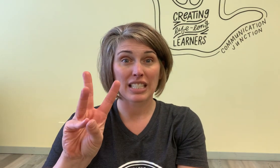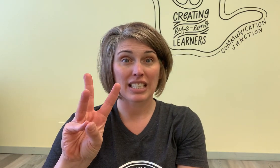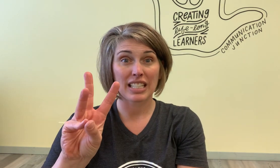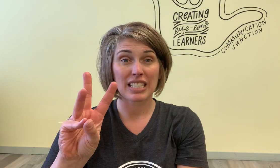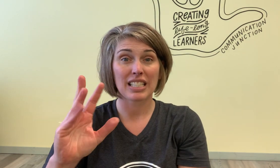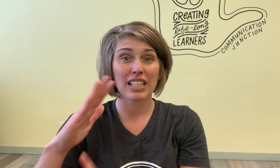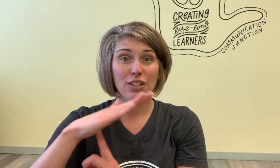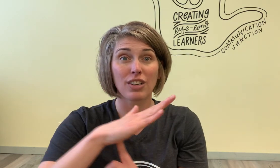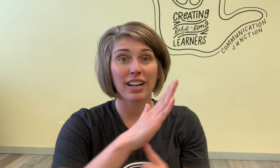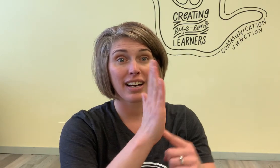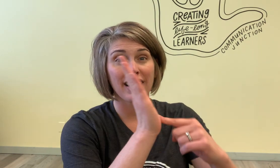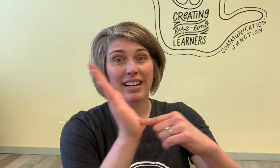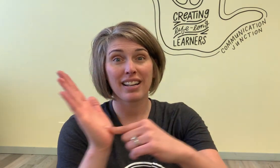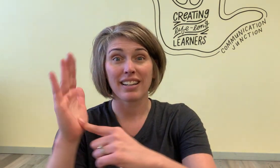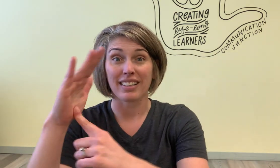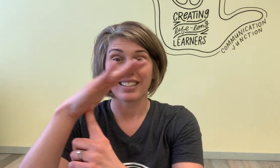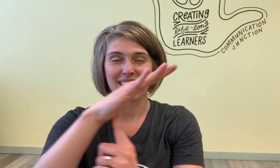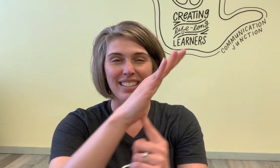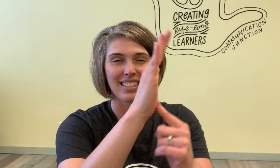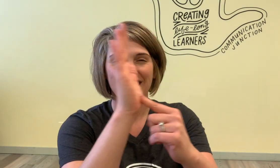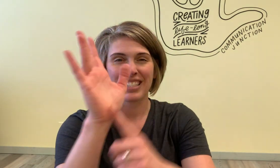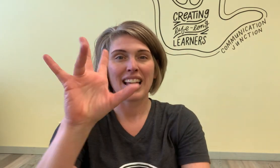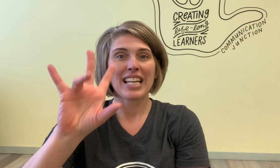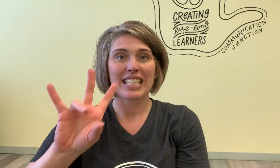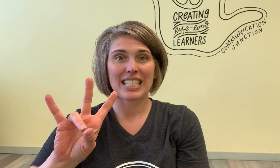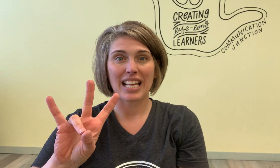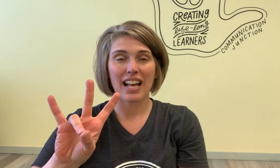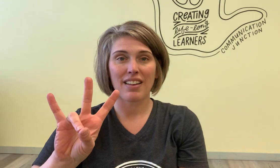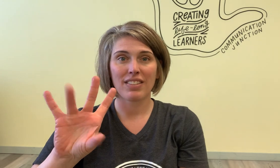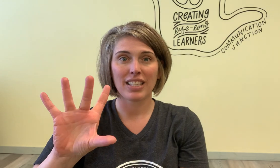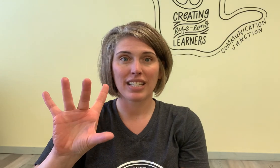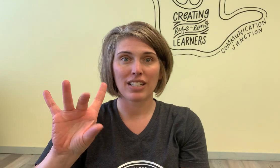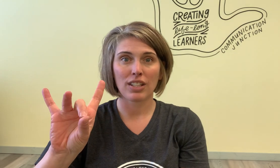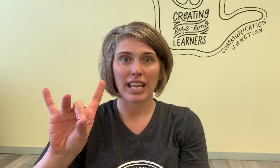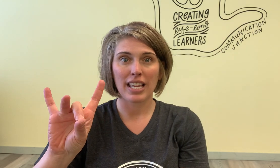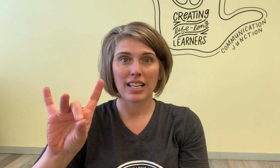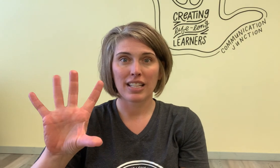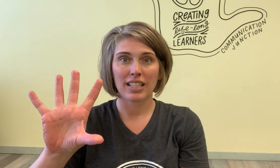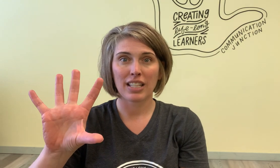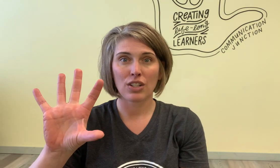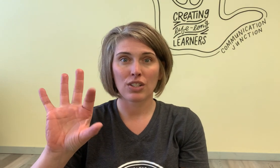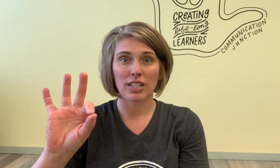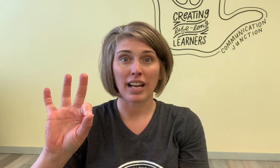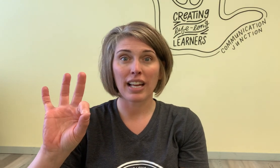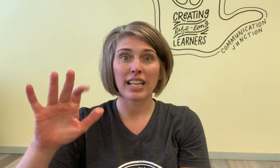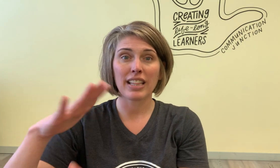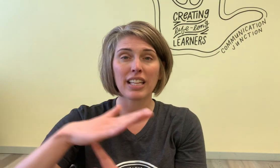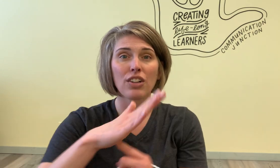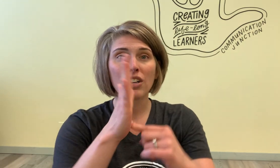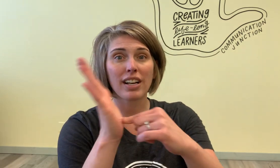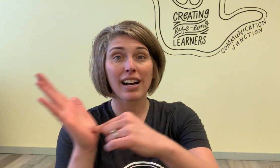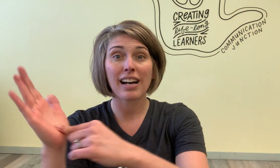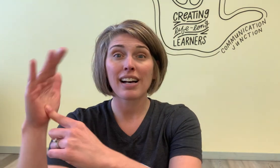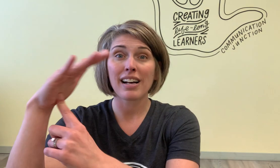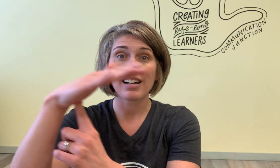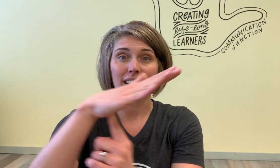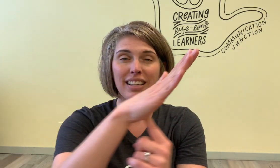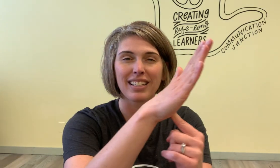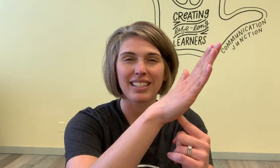six little kites. Seven little, eight little, nine little